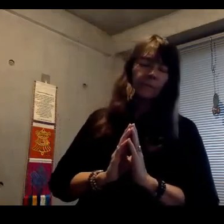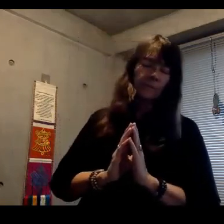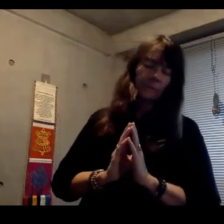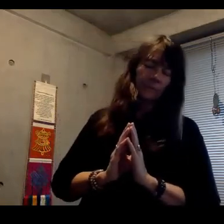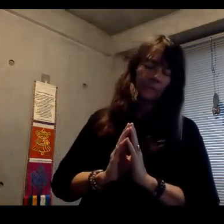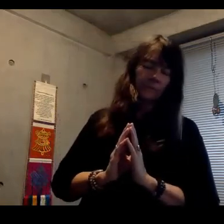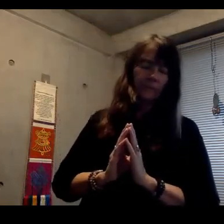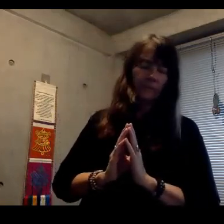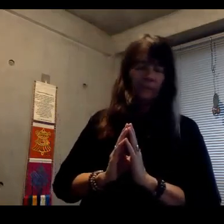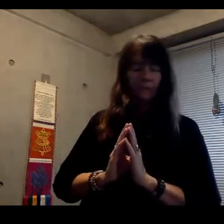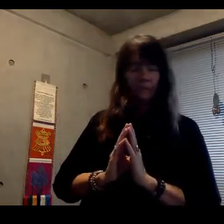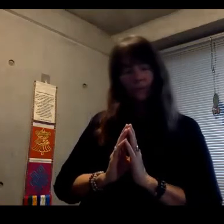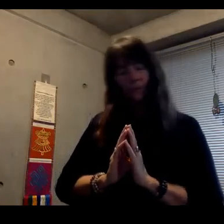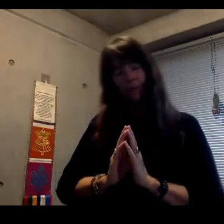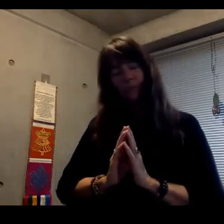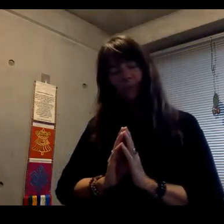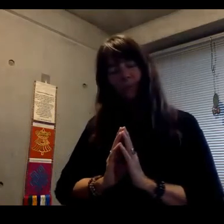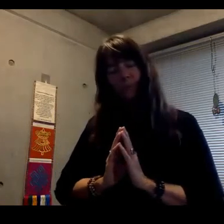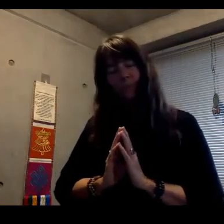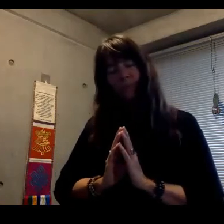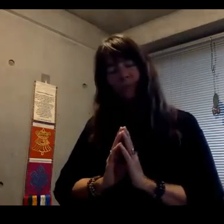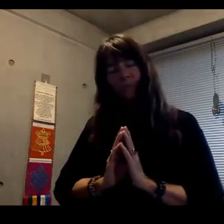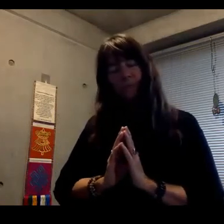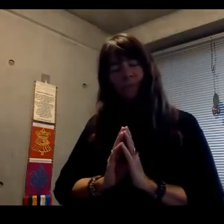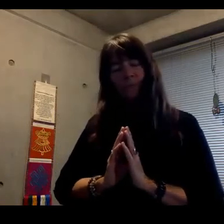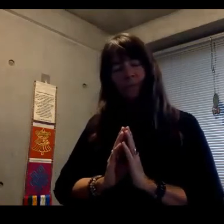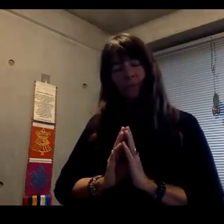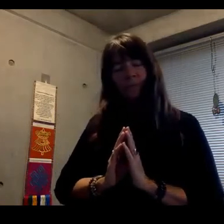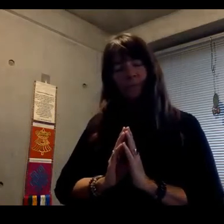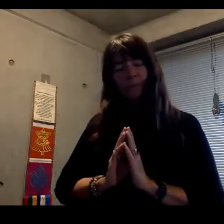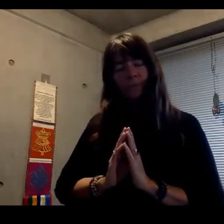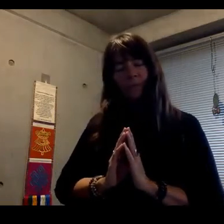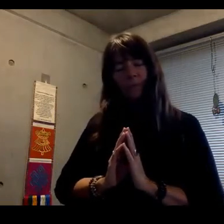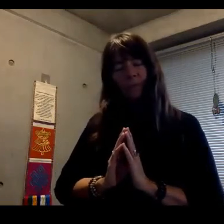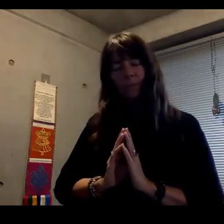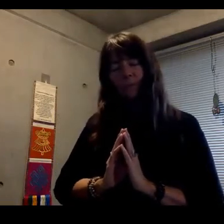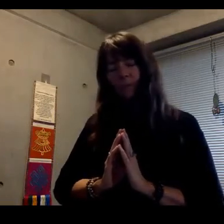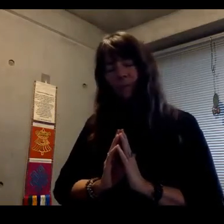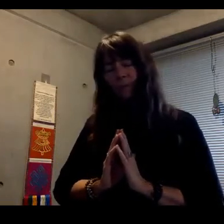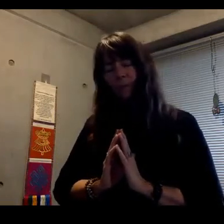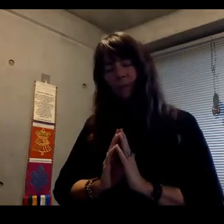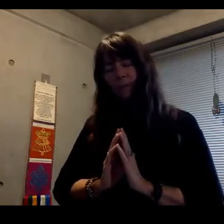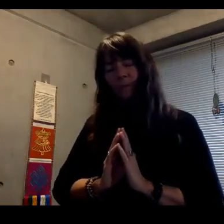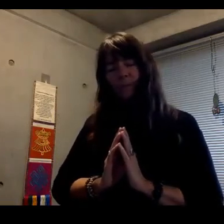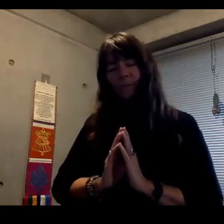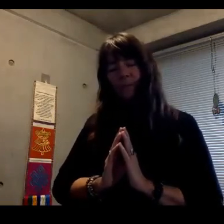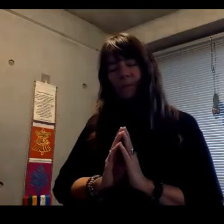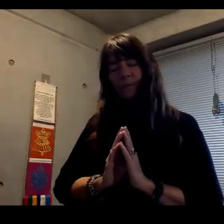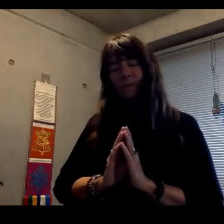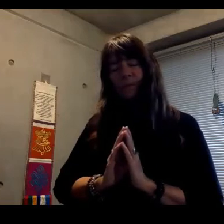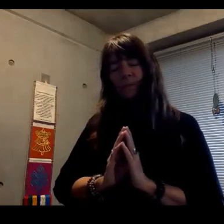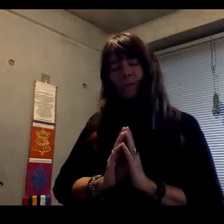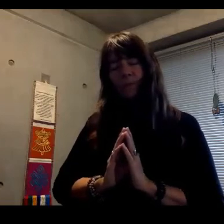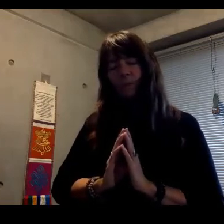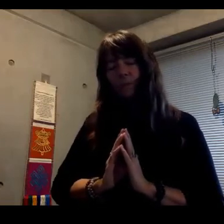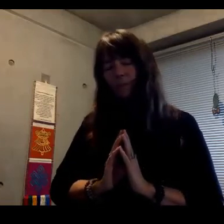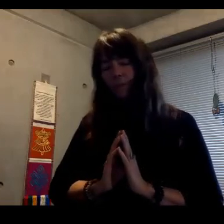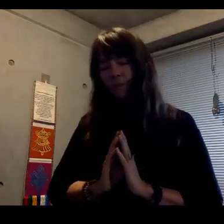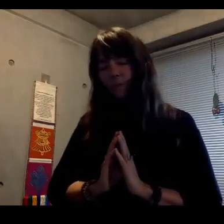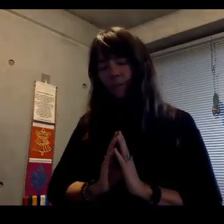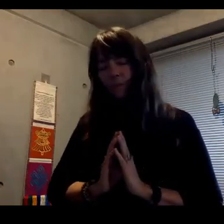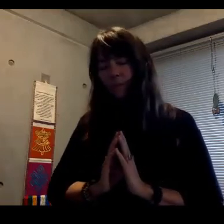very complex topic, so we didn't drill much into that. And I'm interested in the some of